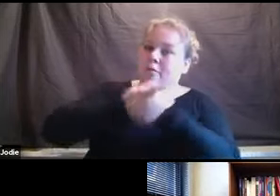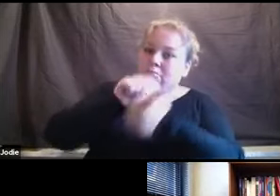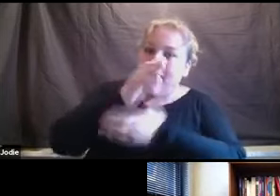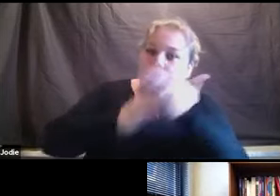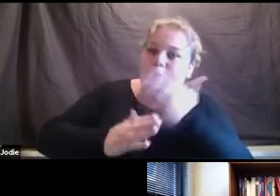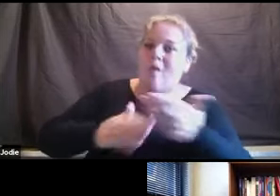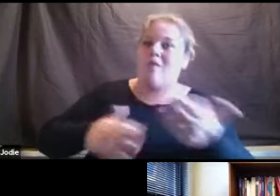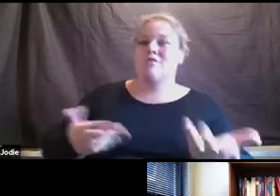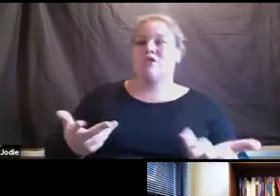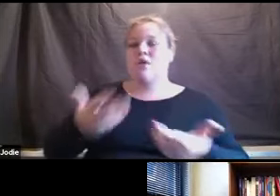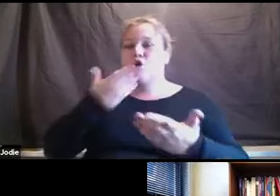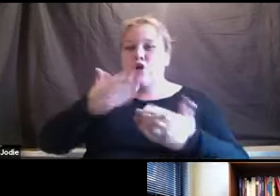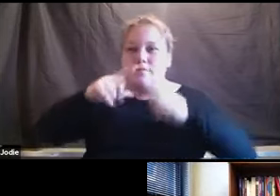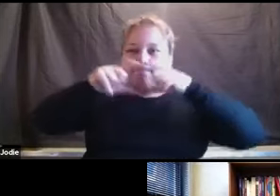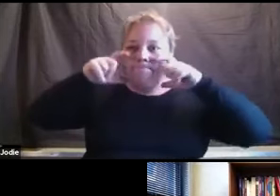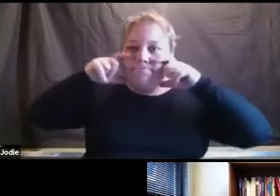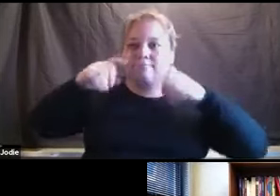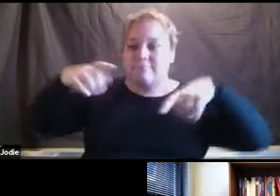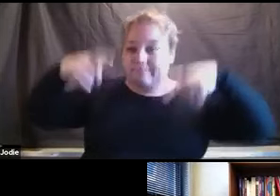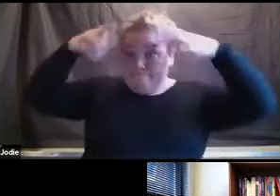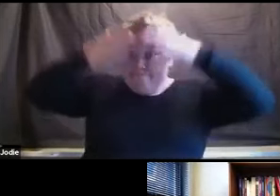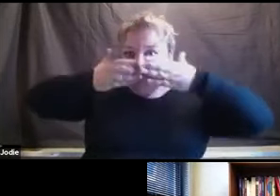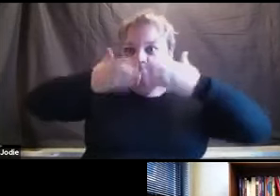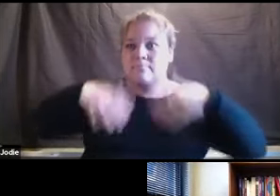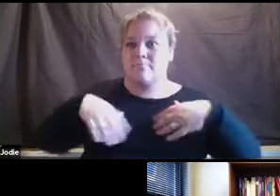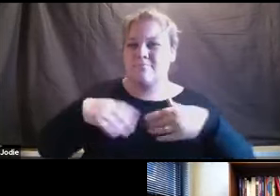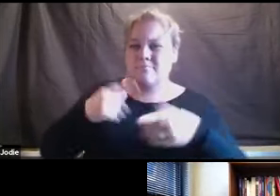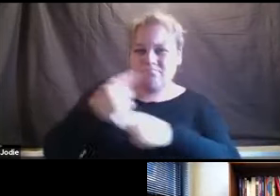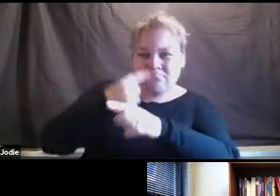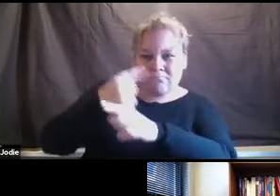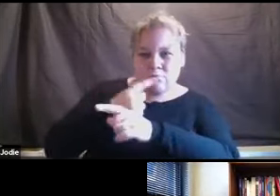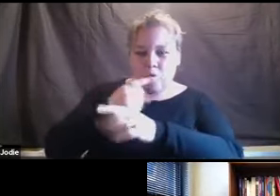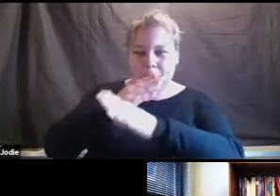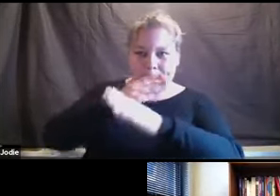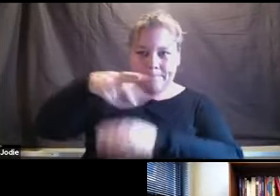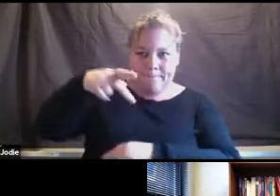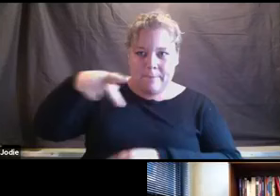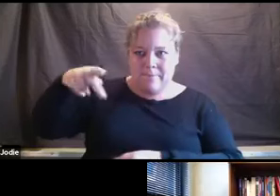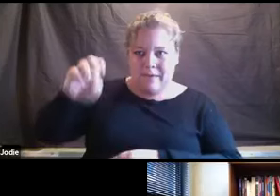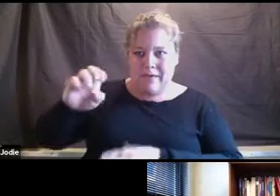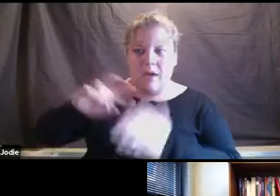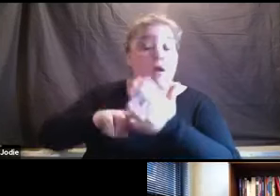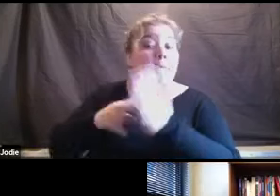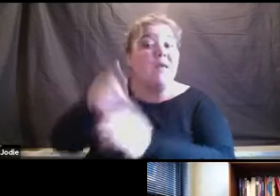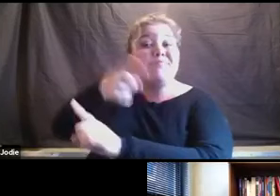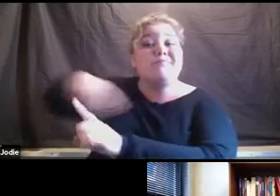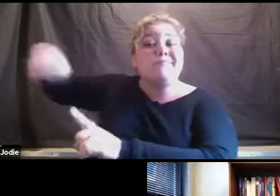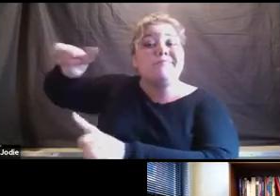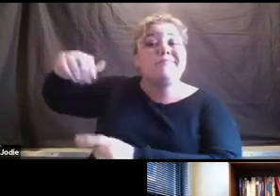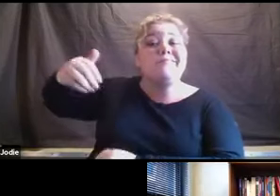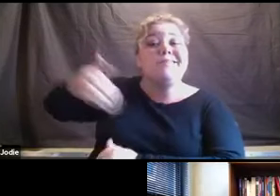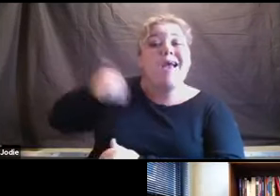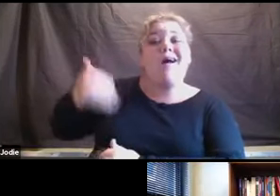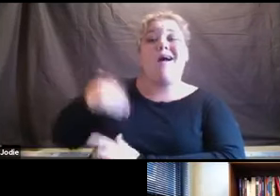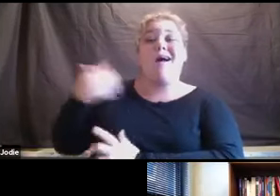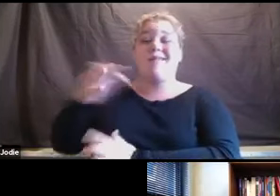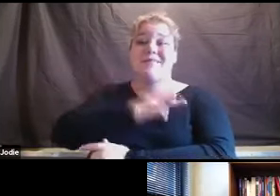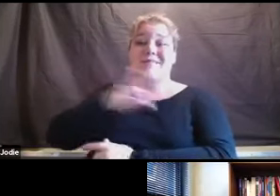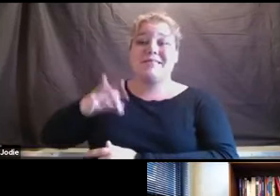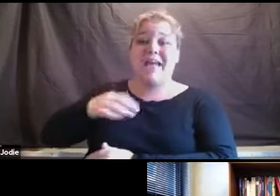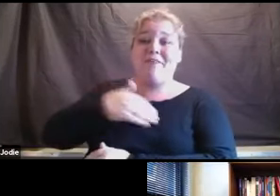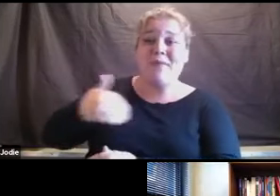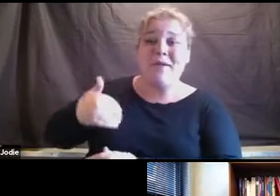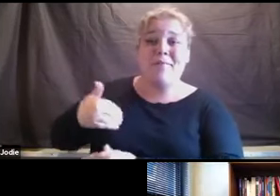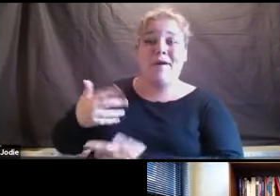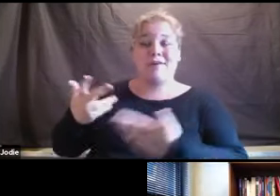control, so that our young, healthy staff members who may be asymptomatic carriers are